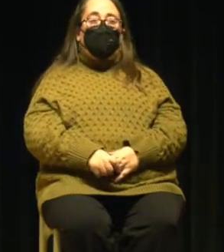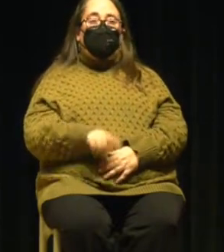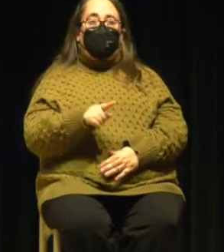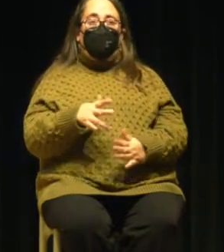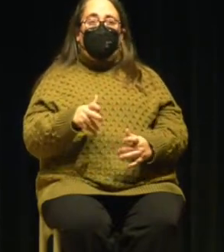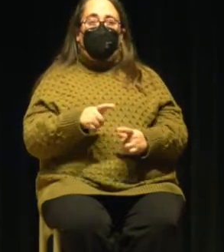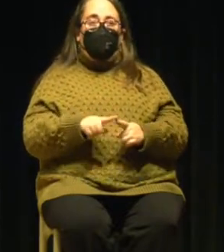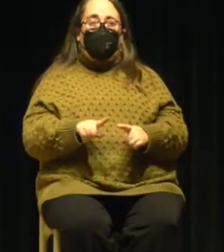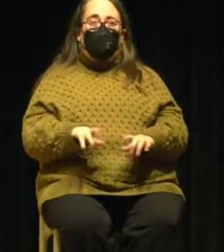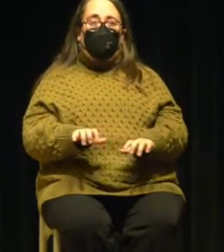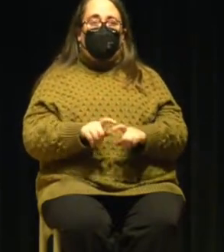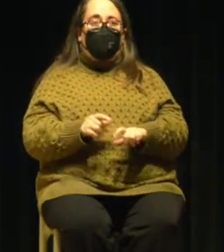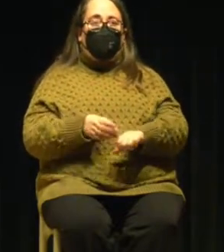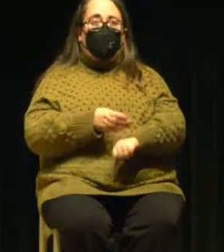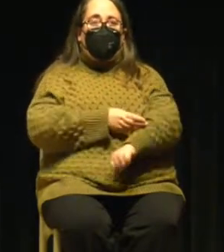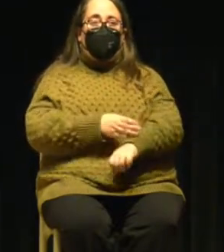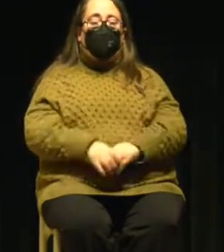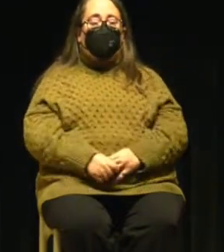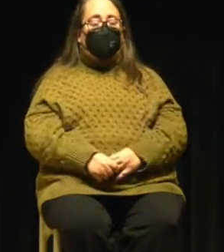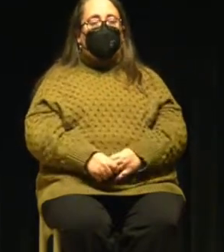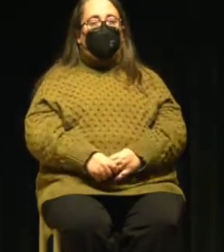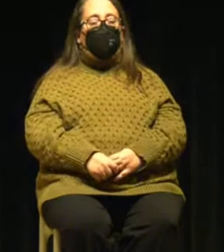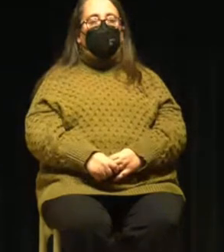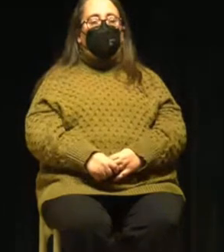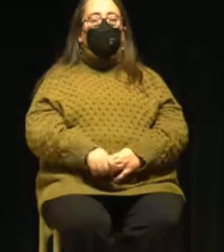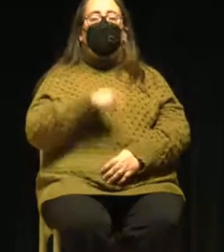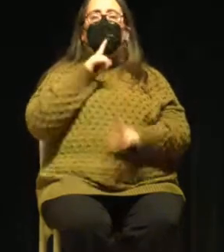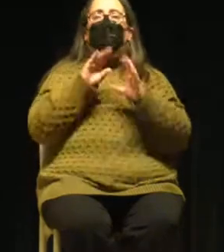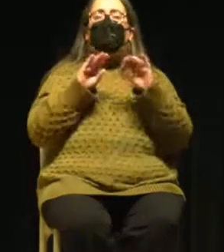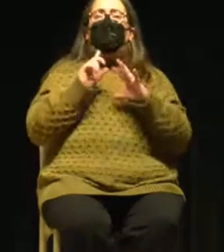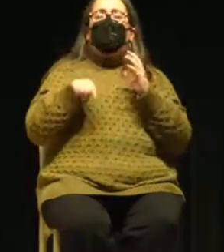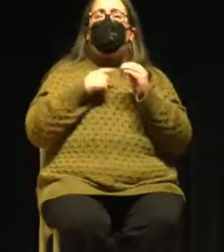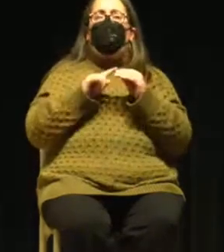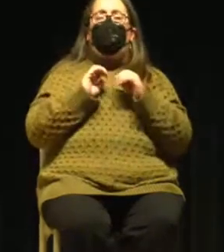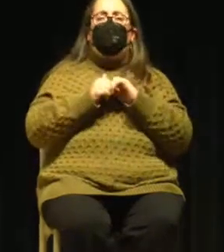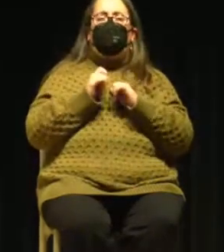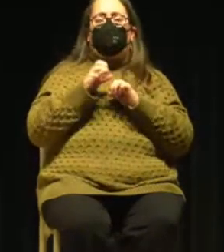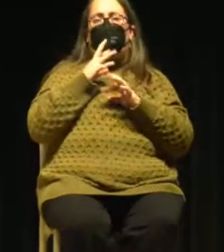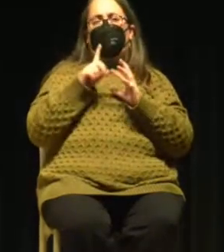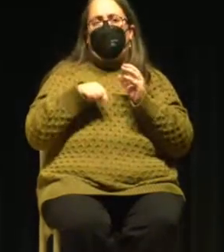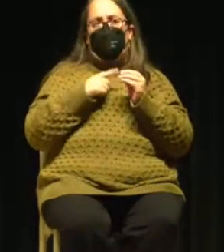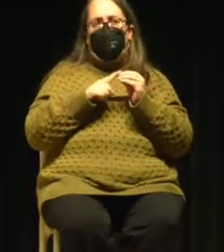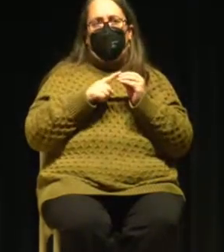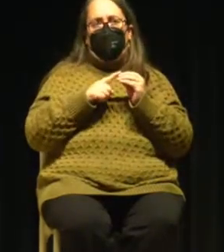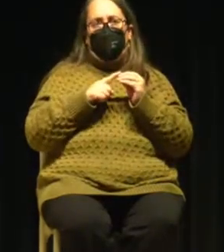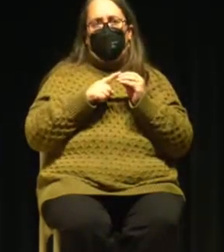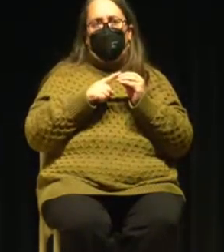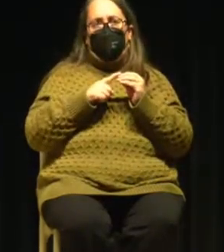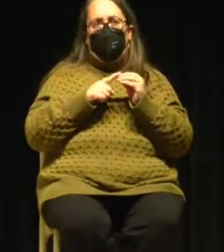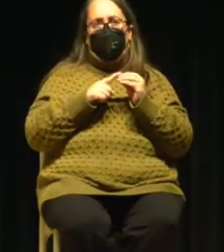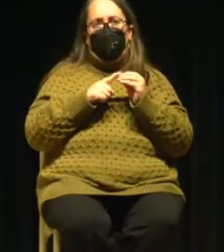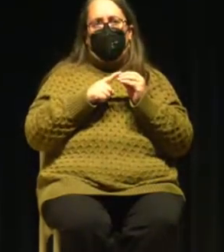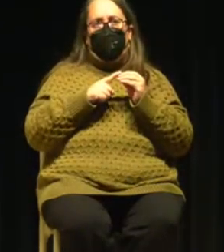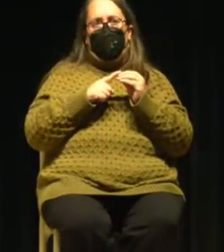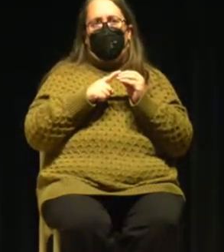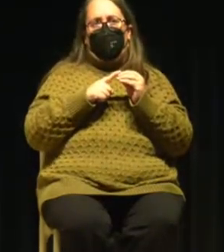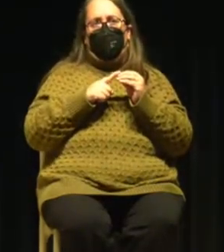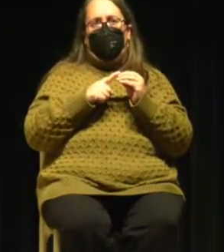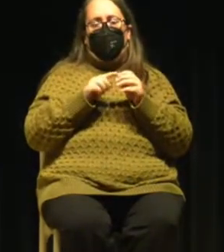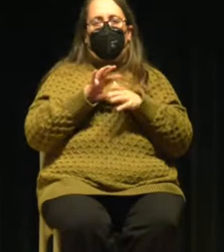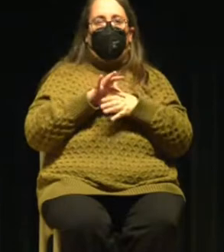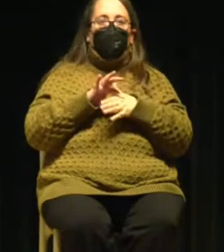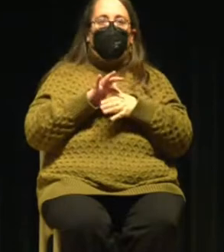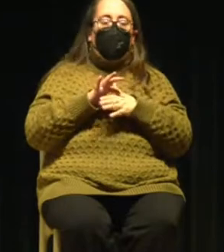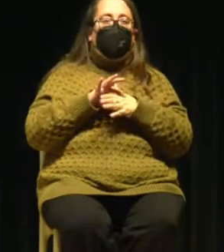One of the things that it's also really clear about how you talk about, you know, the context of